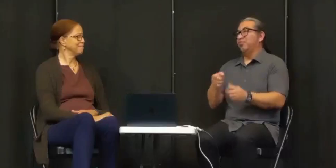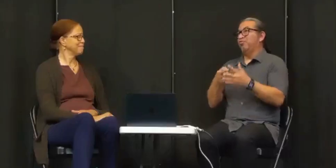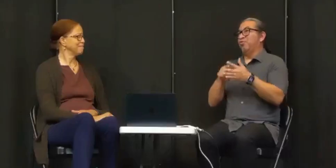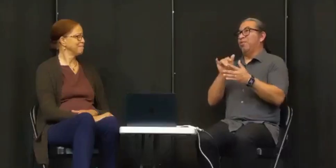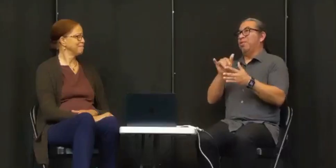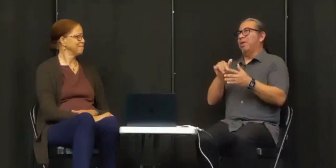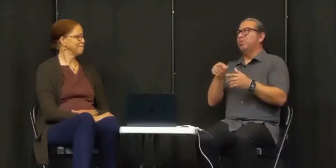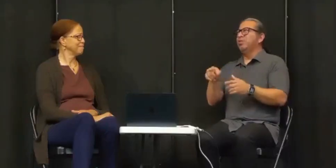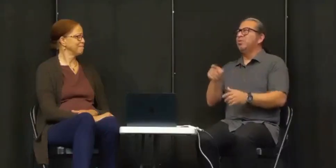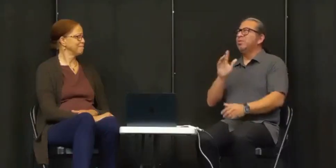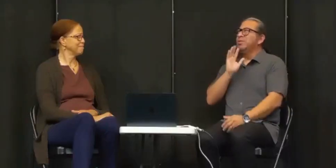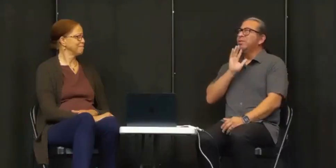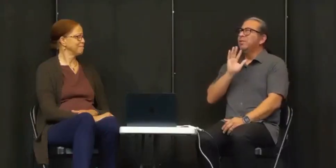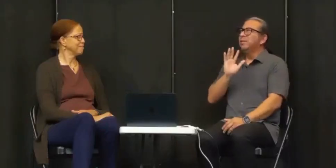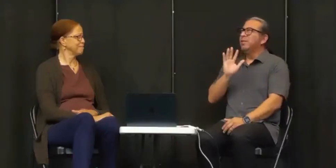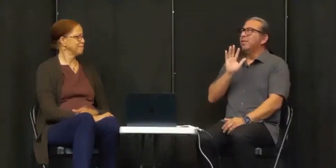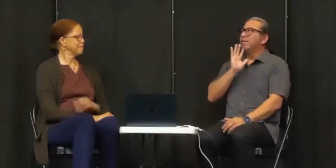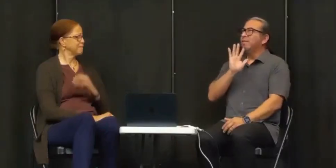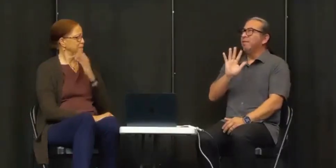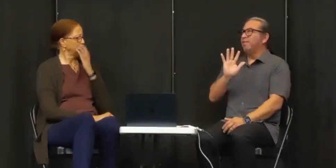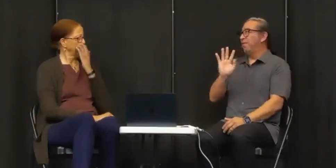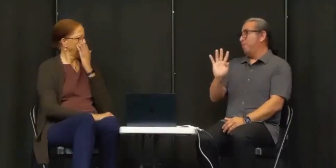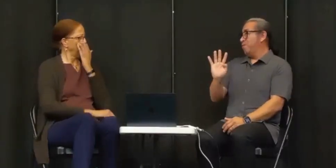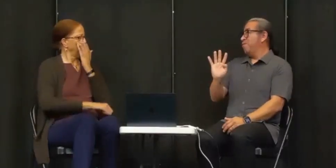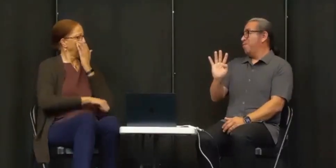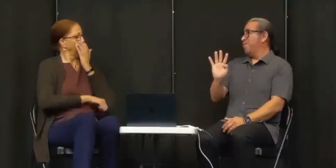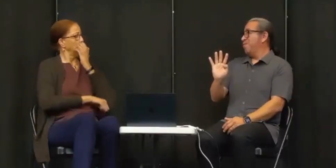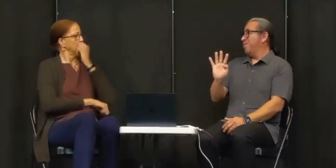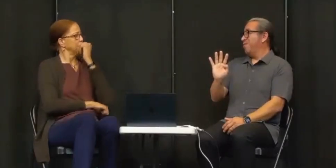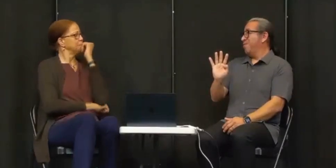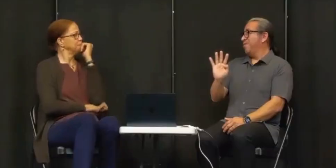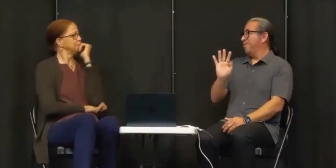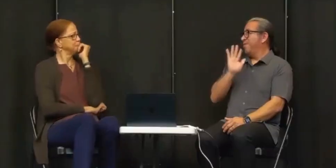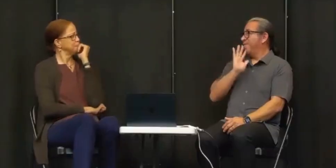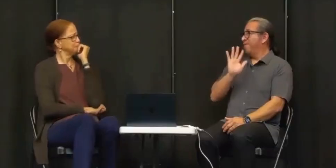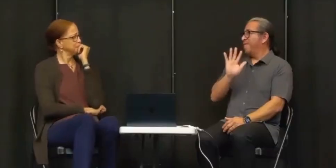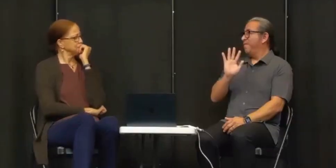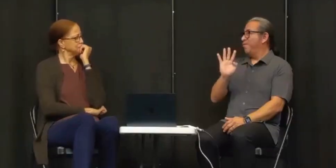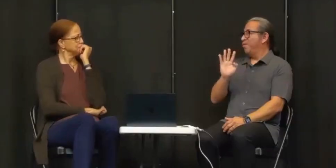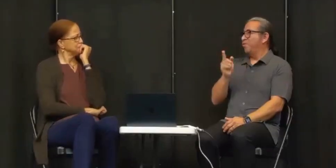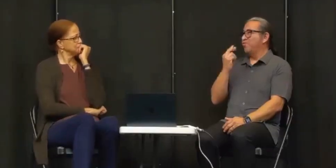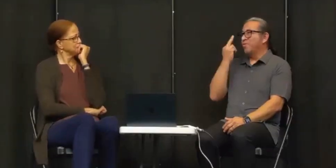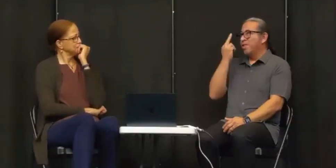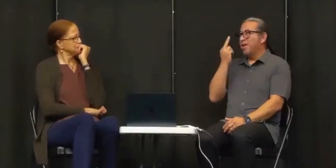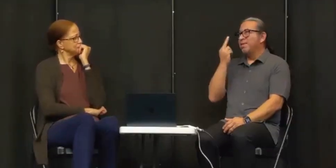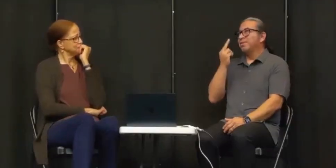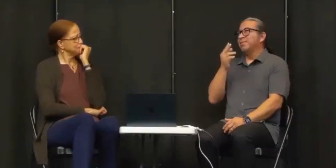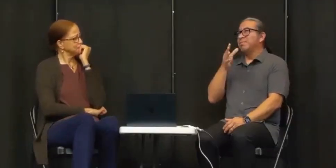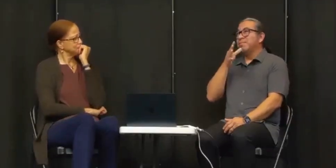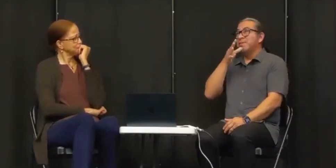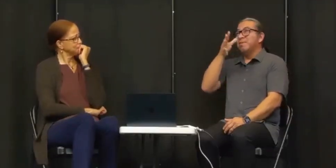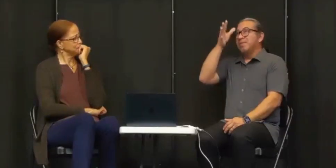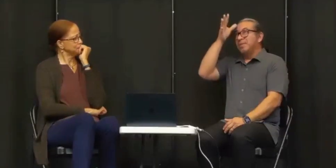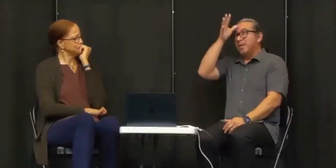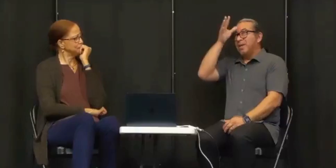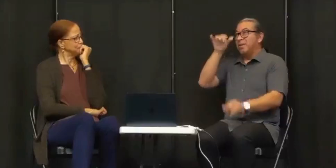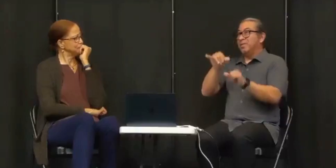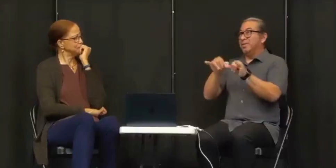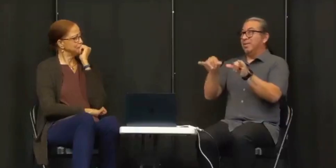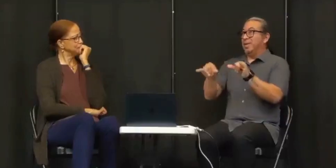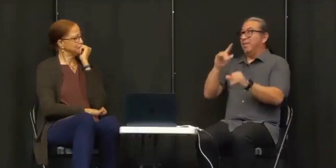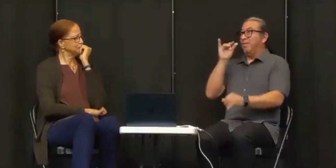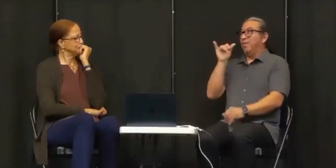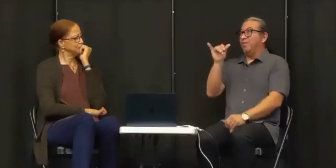It's not worth it, but it's, you're done with that. They're not going to do that more. At 54, I realized